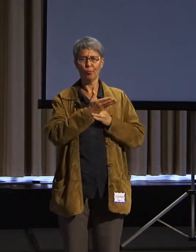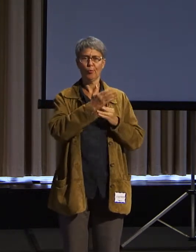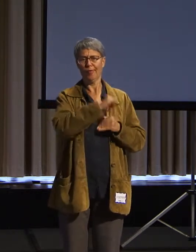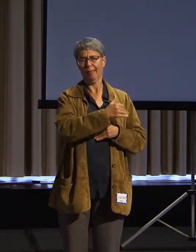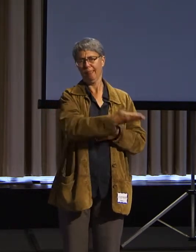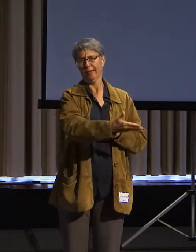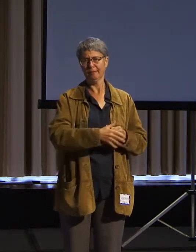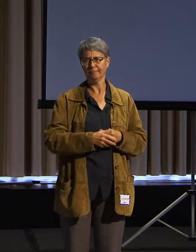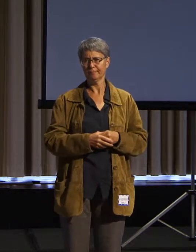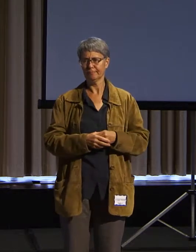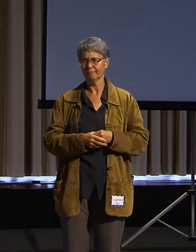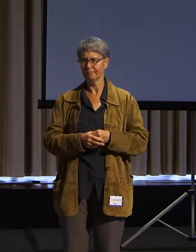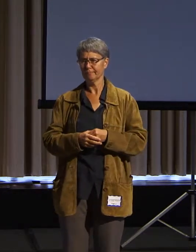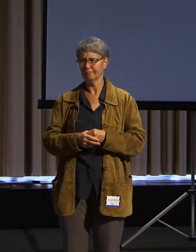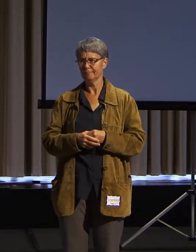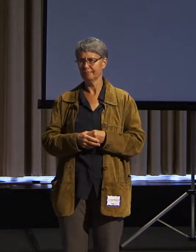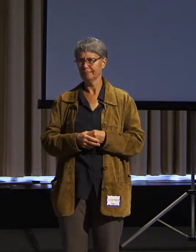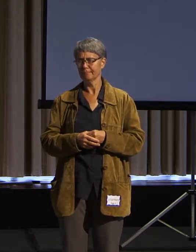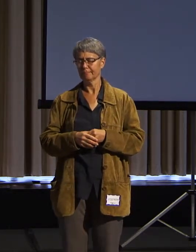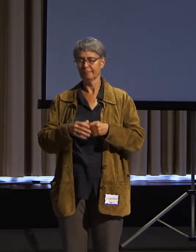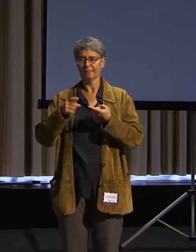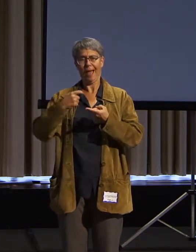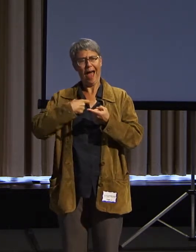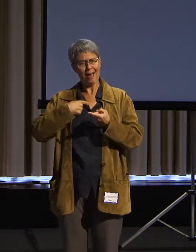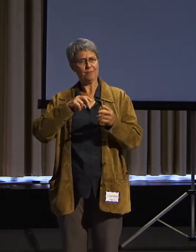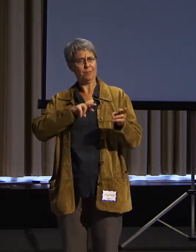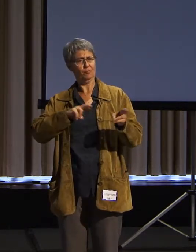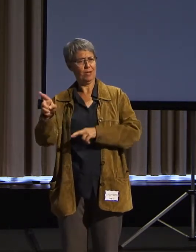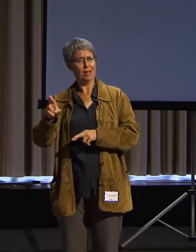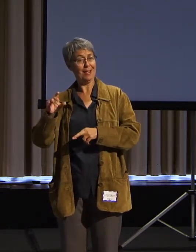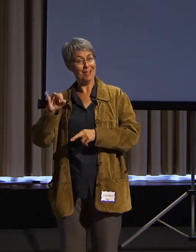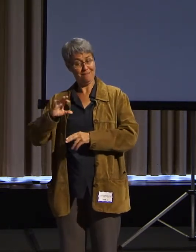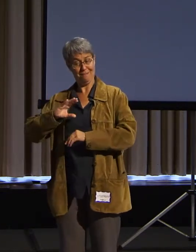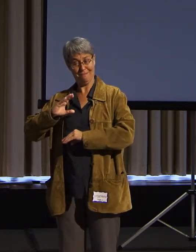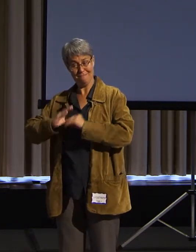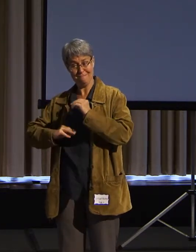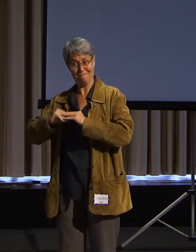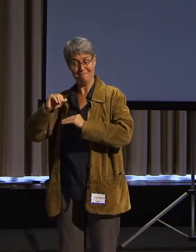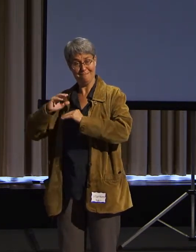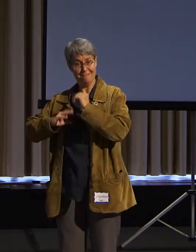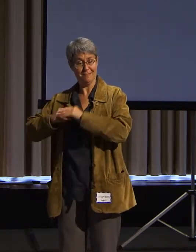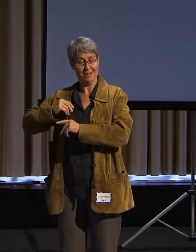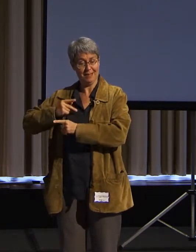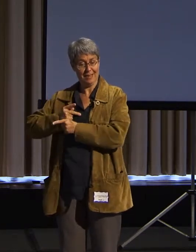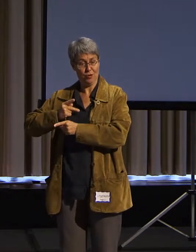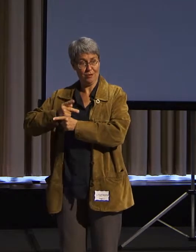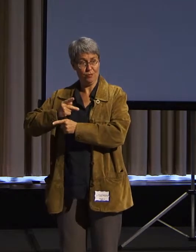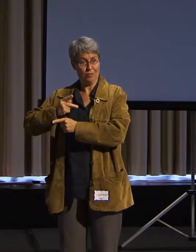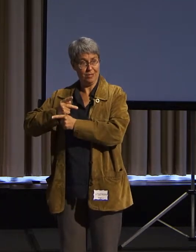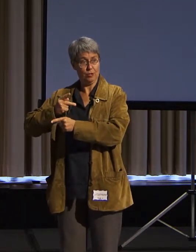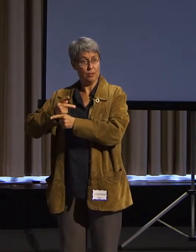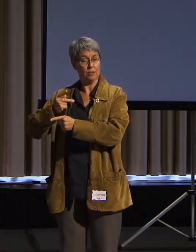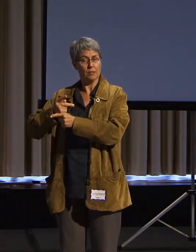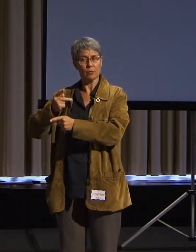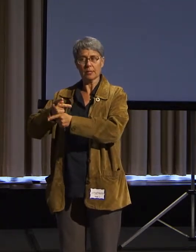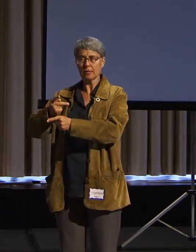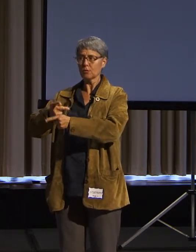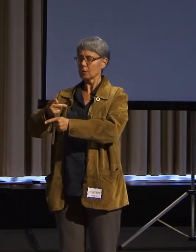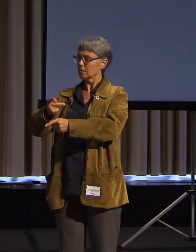also better prepared for when the shadow shifts away, freeing my light. Not having spent all of my energy on